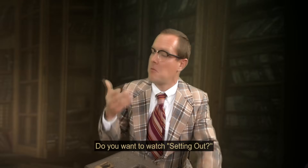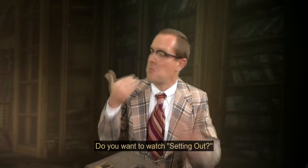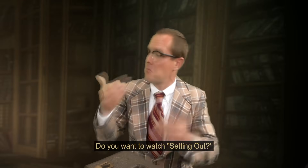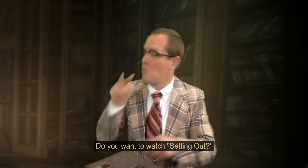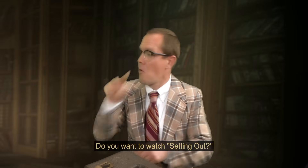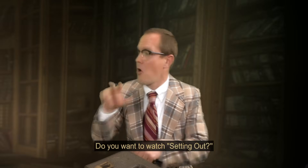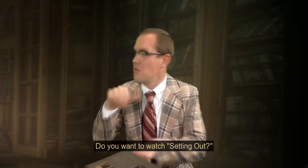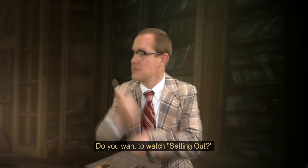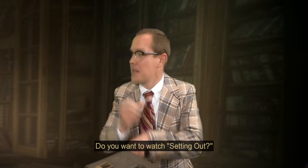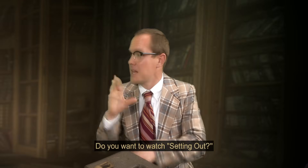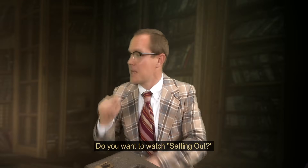you want to watch Setting Out?